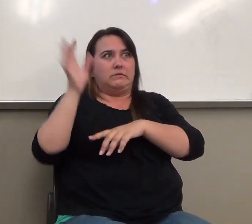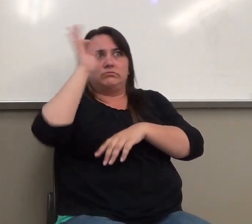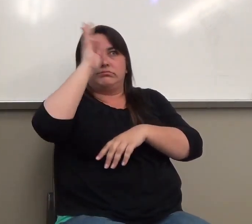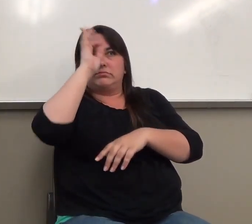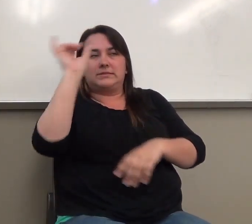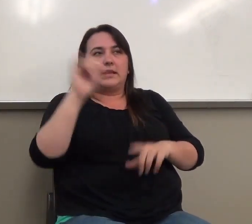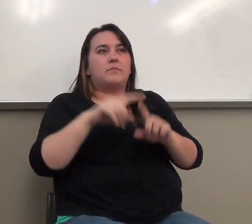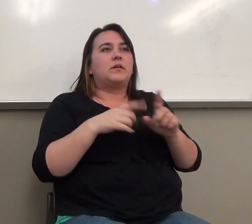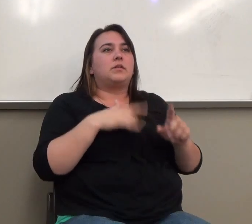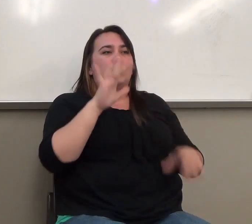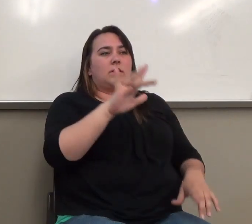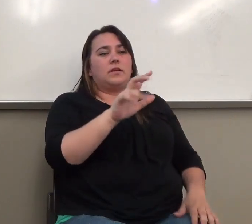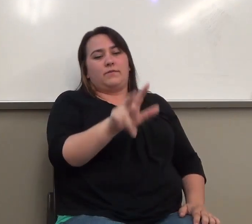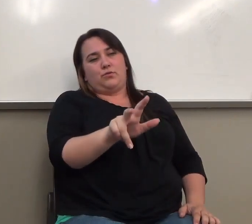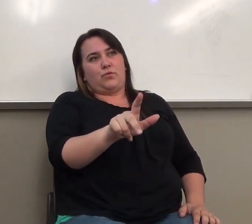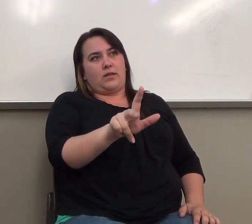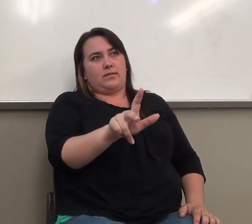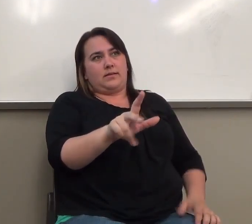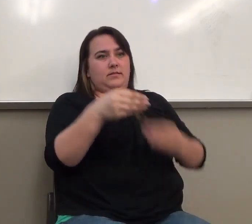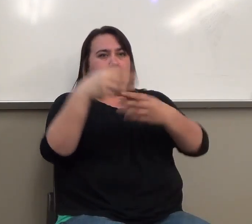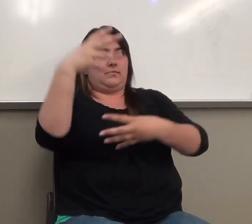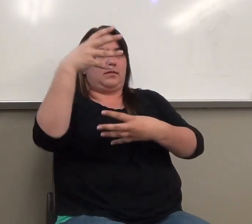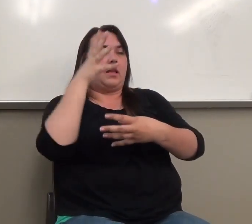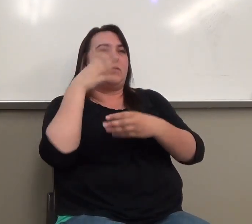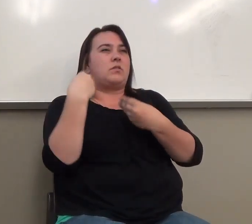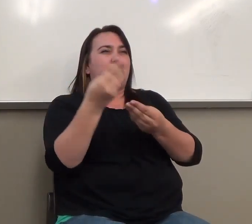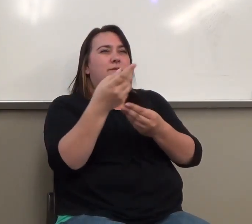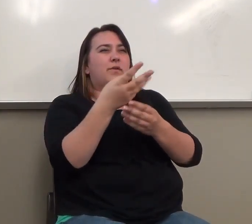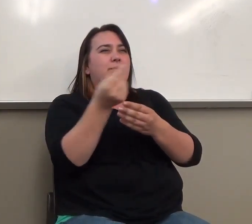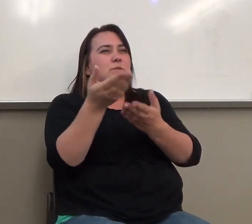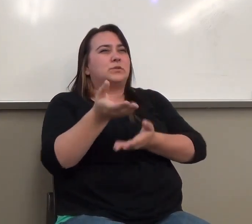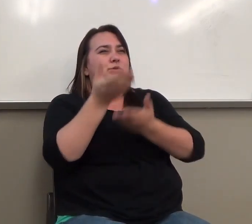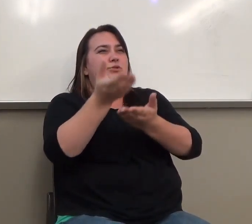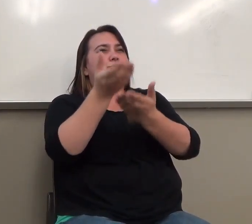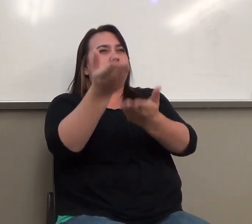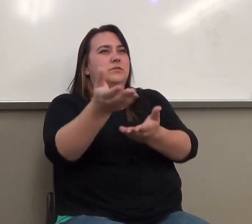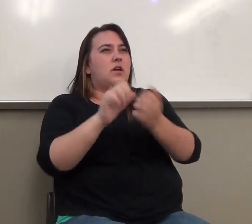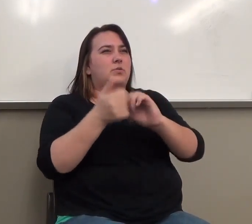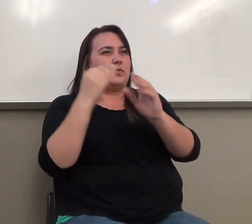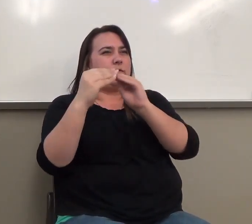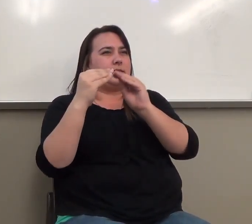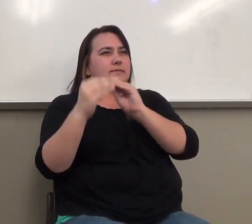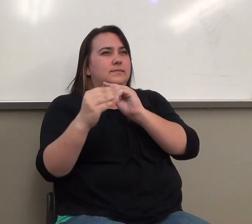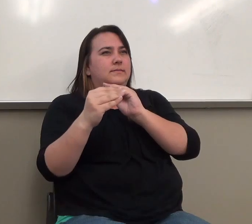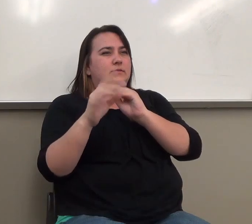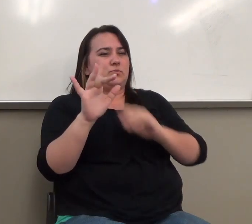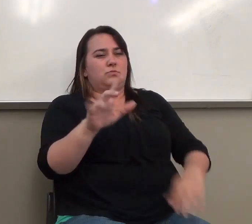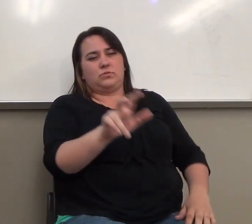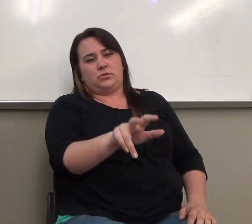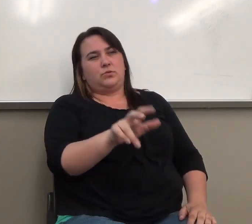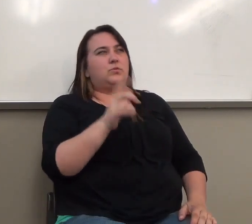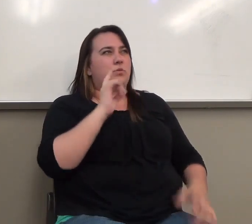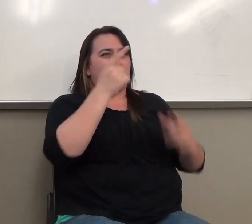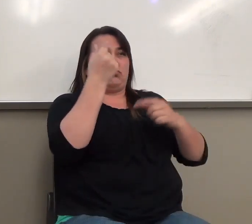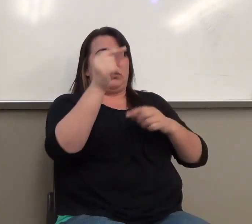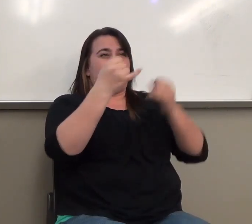watch for. And sure enough, this is where it pops up. I know, I've got to find a way. I asked some computer guy